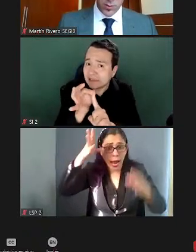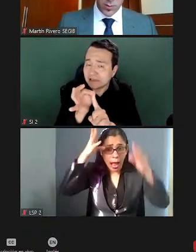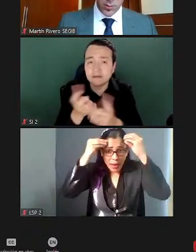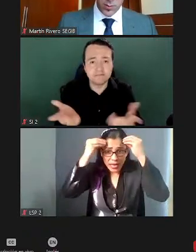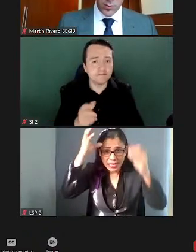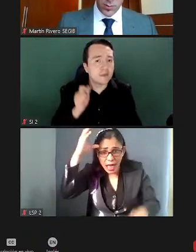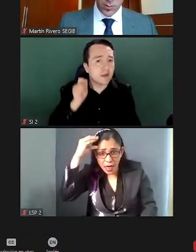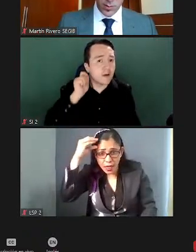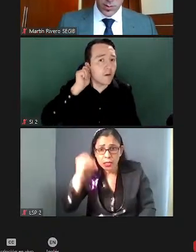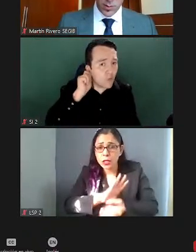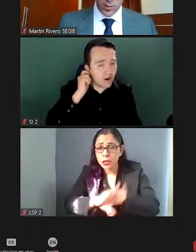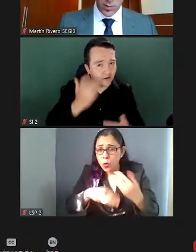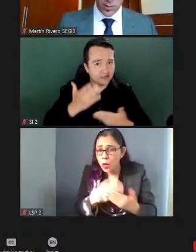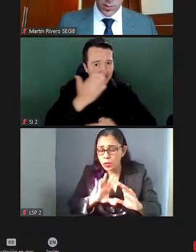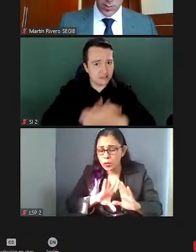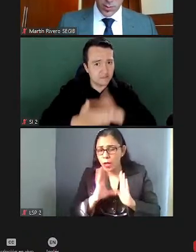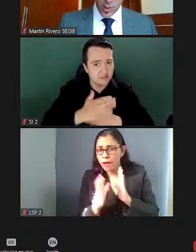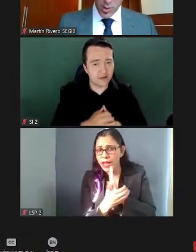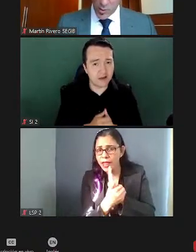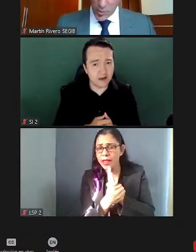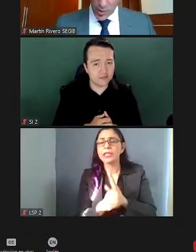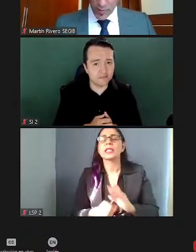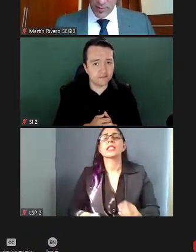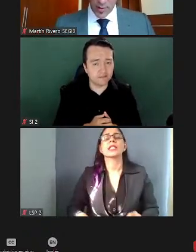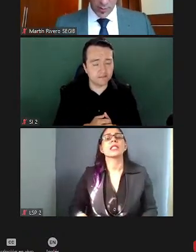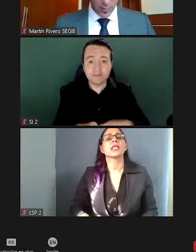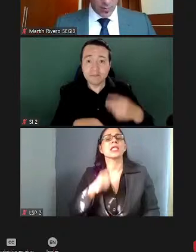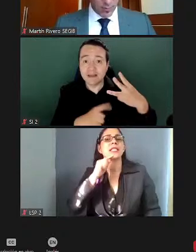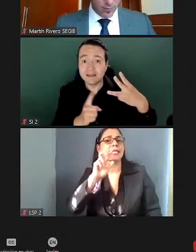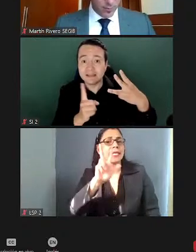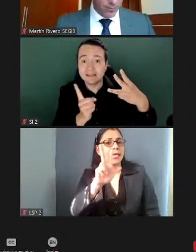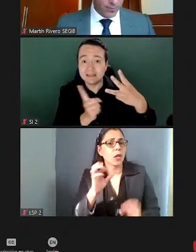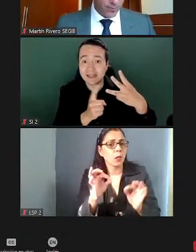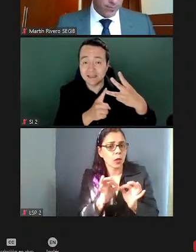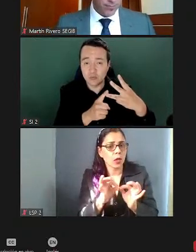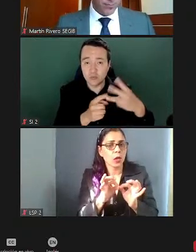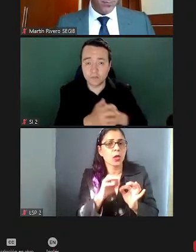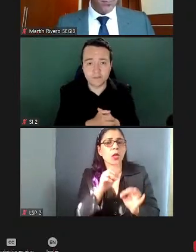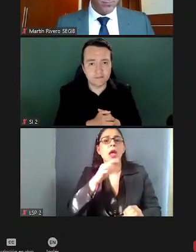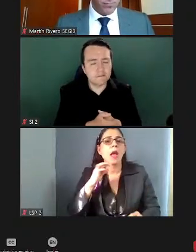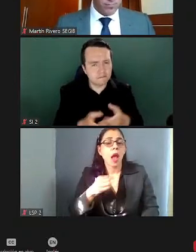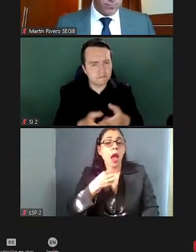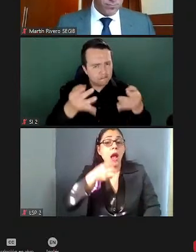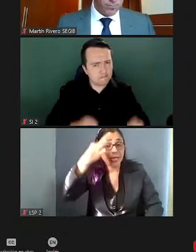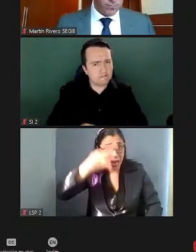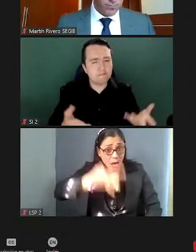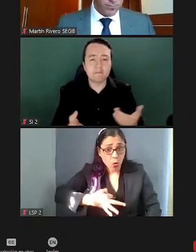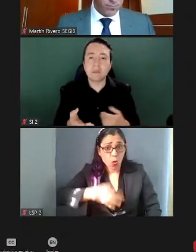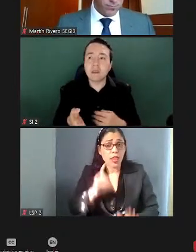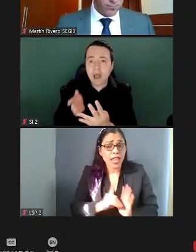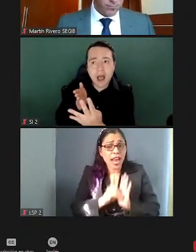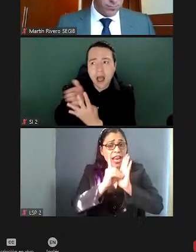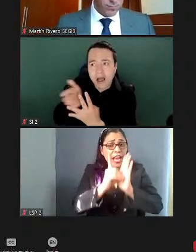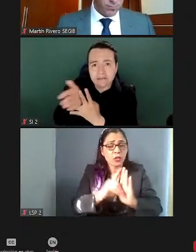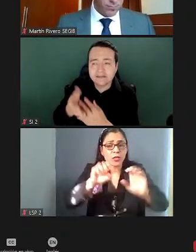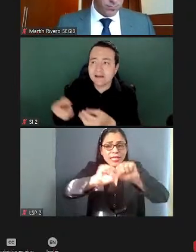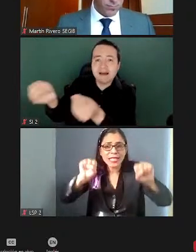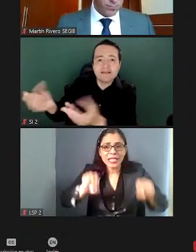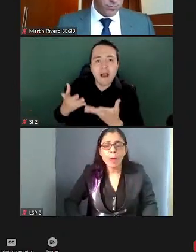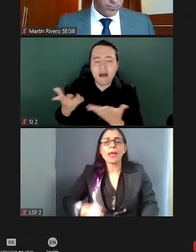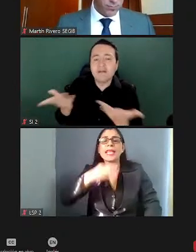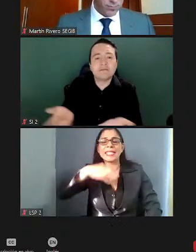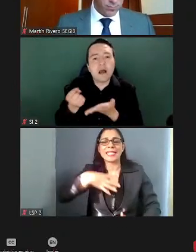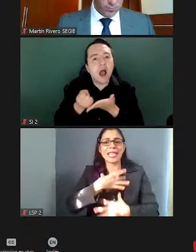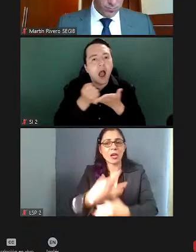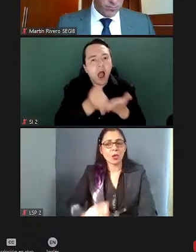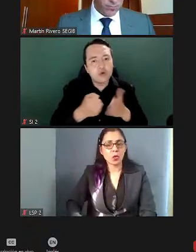of women and girls with disabilities third ensuring that they can access to